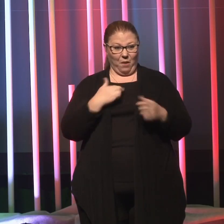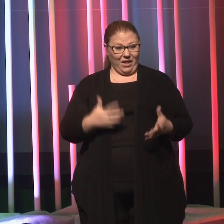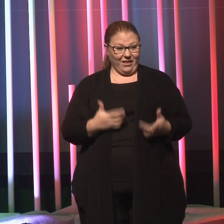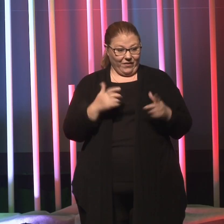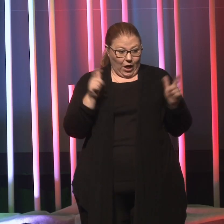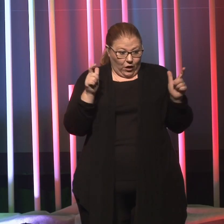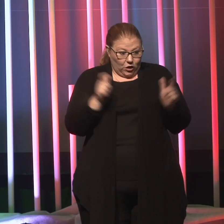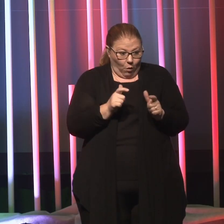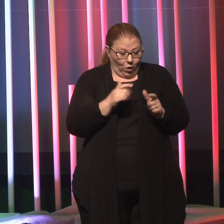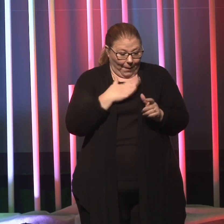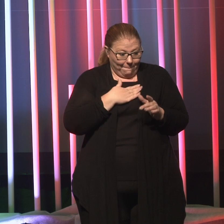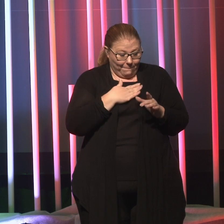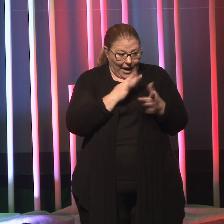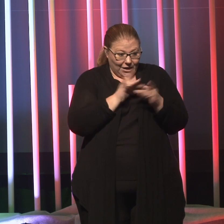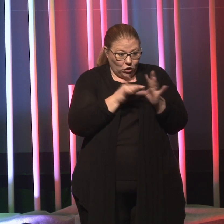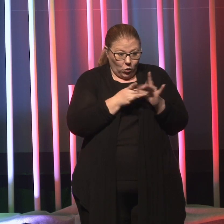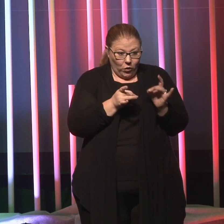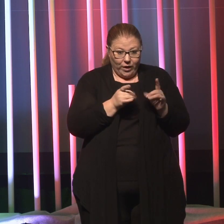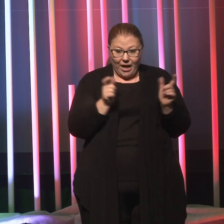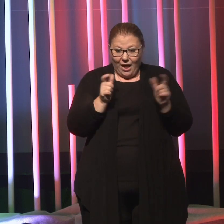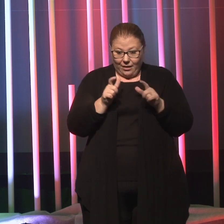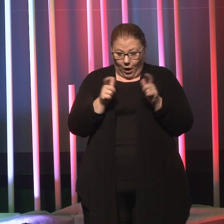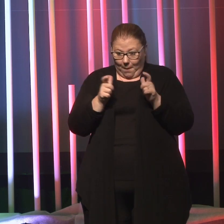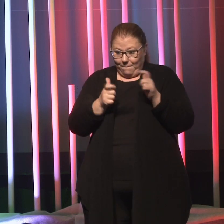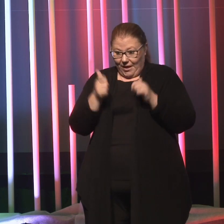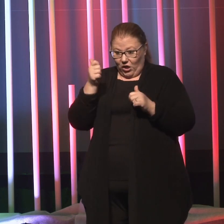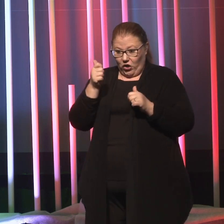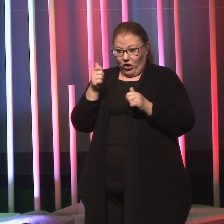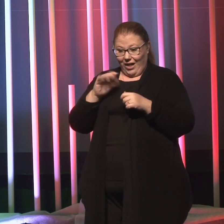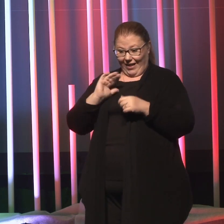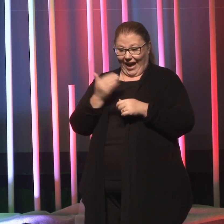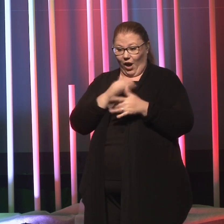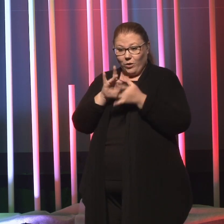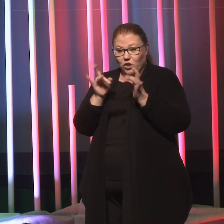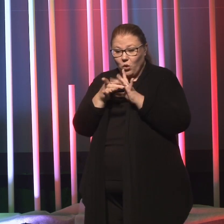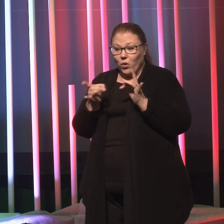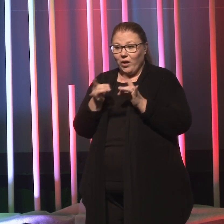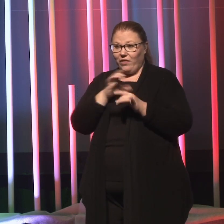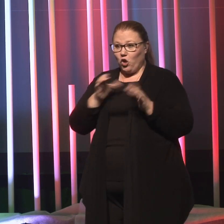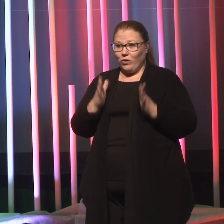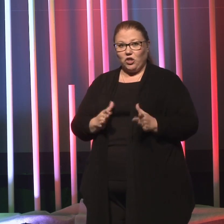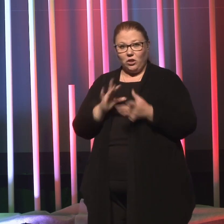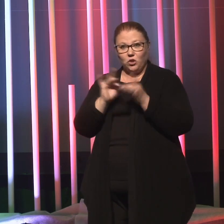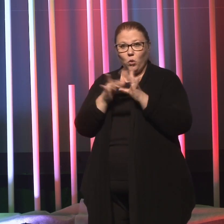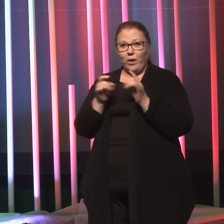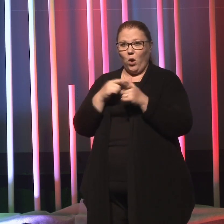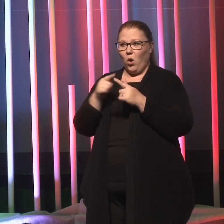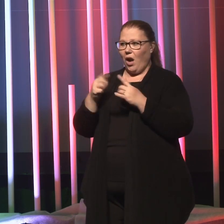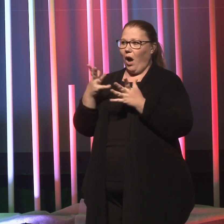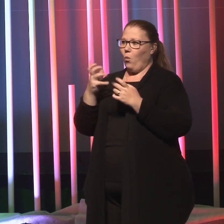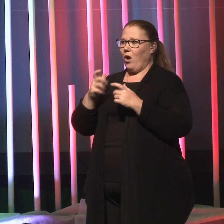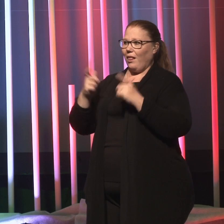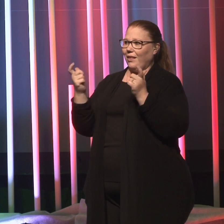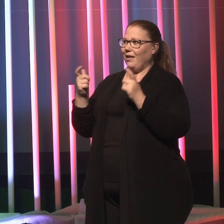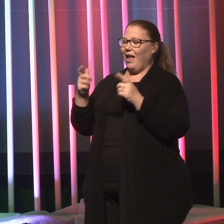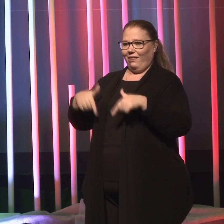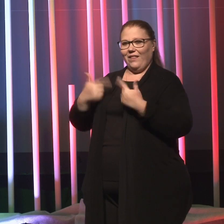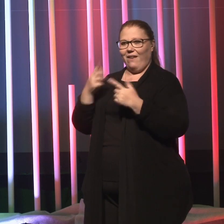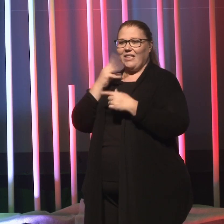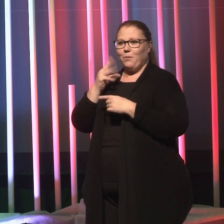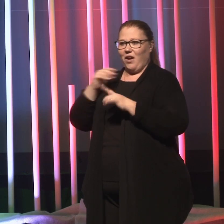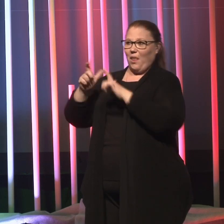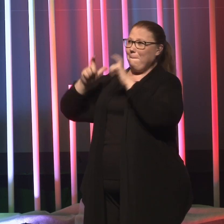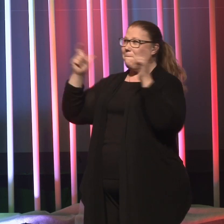dome of my story? Am I going to live in the little bit bigger dome of our story, right? Like the Christian story? Or am I going to live in the story,